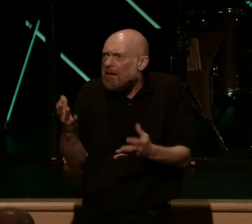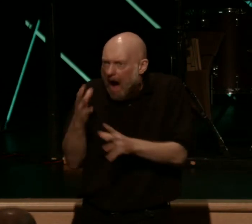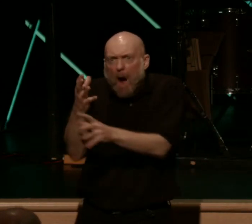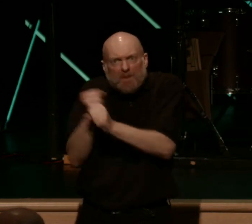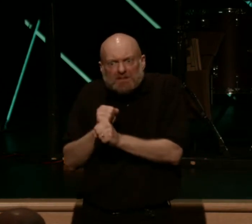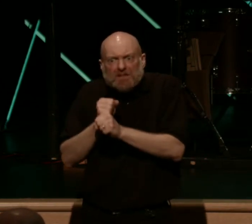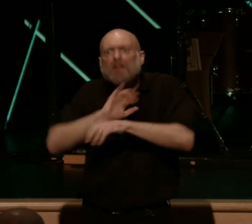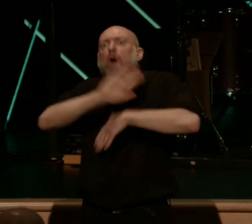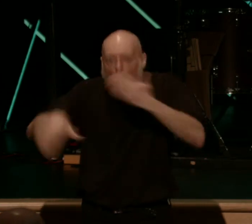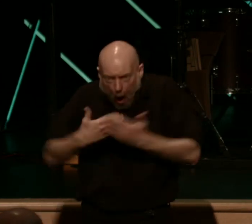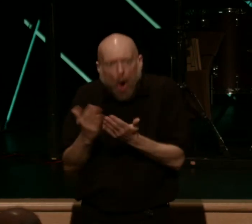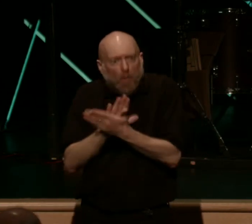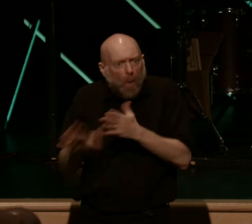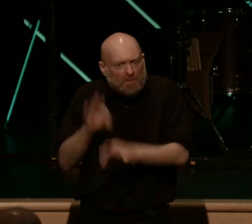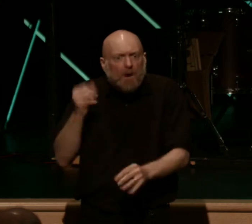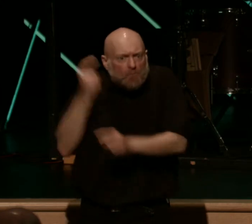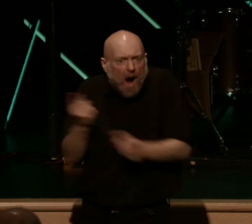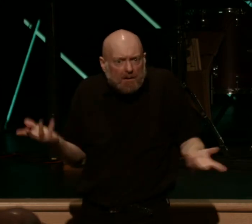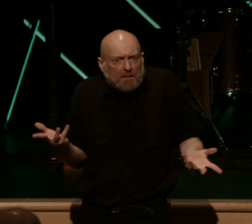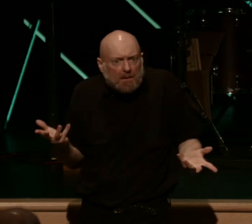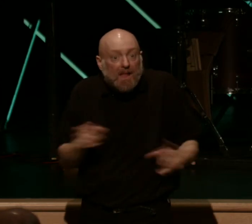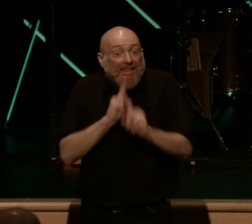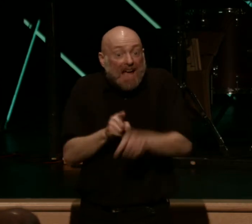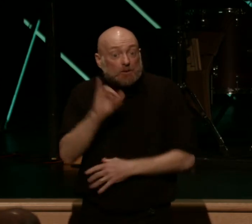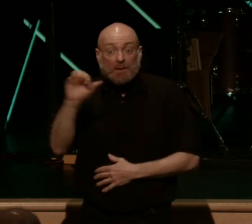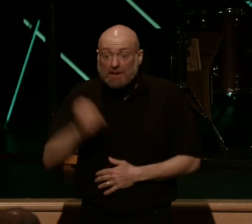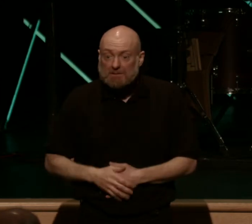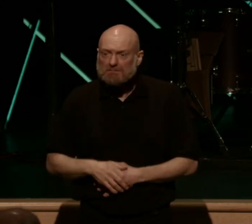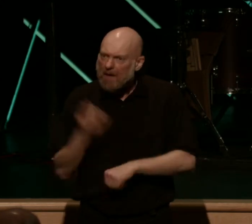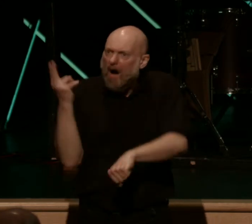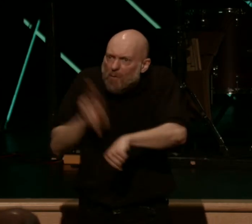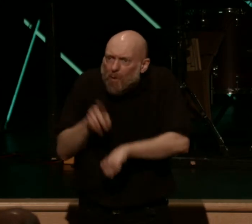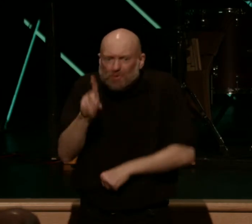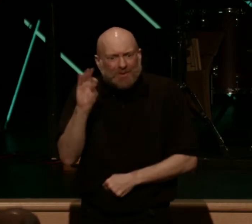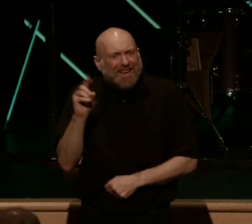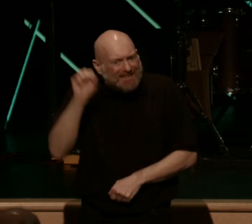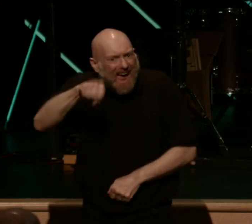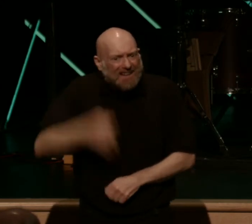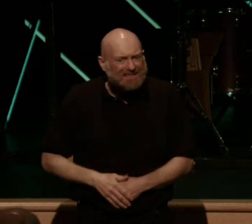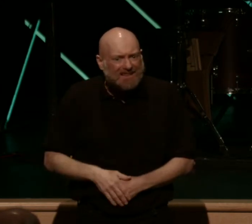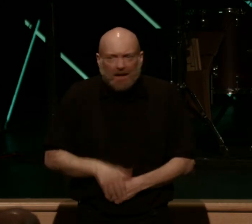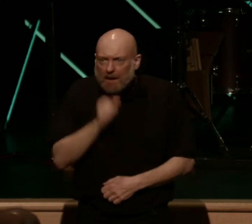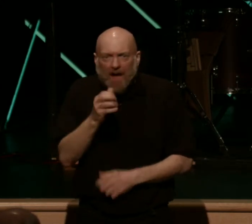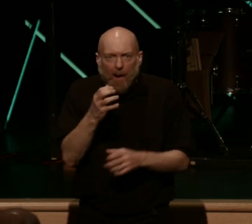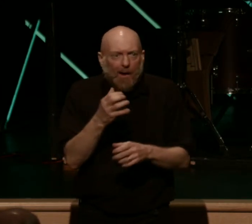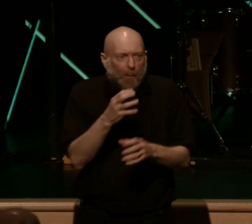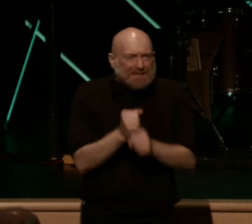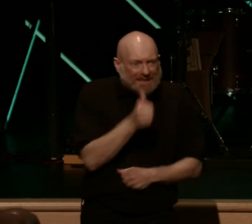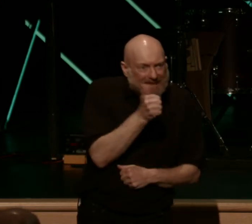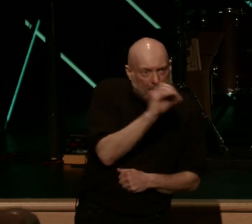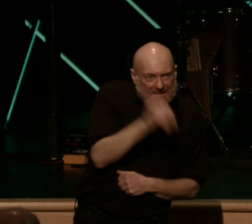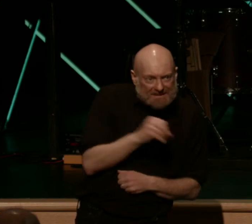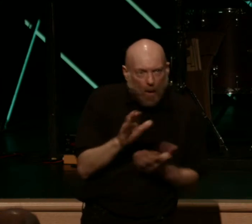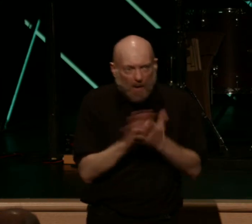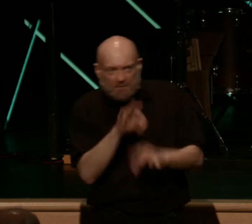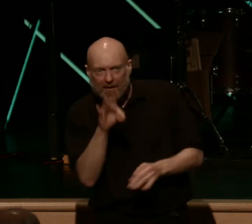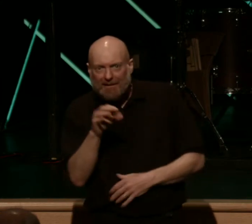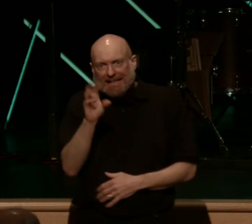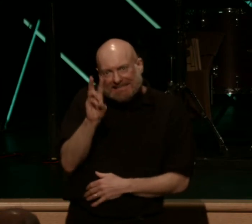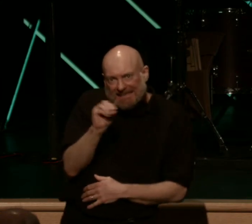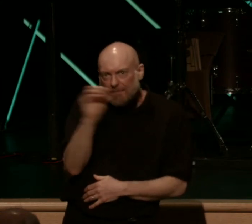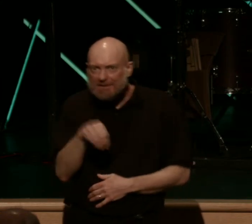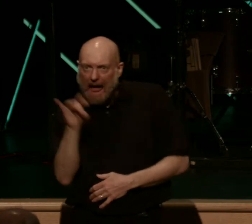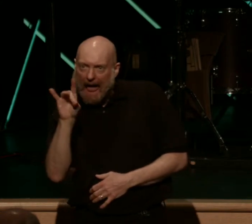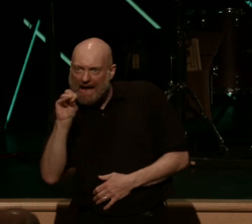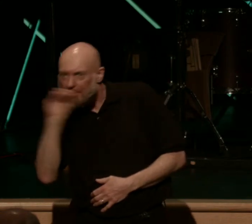didn't I receive all of the Holy Spirit? And the answer is, of course you did. You didn't receive 10% of the Spirit or 60% of the Spirit